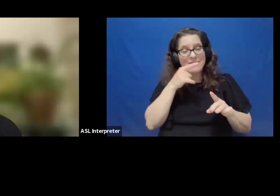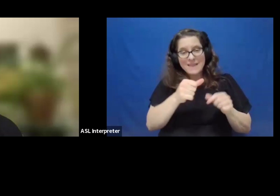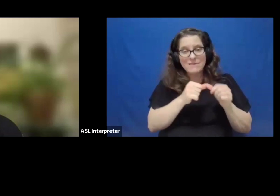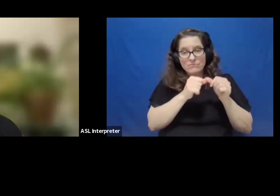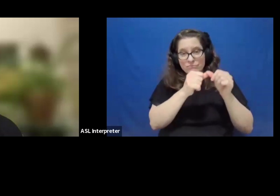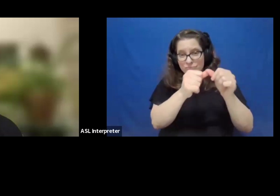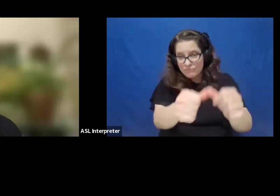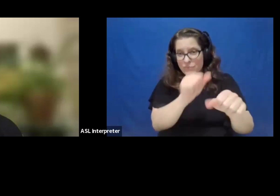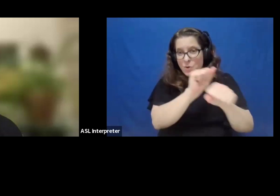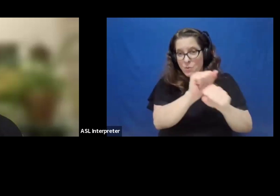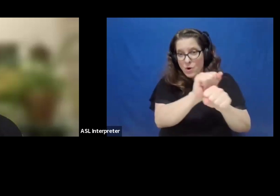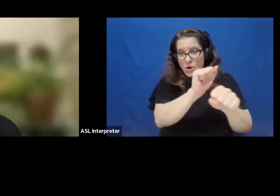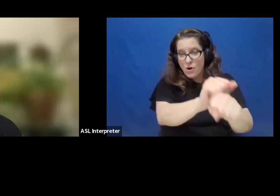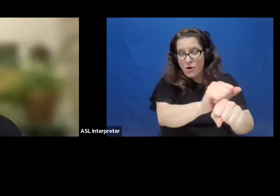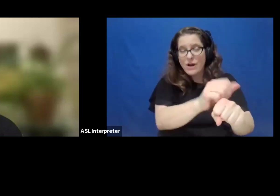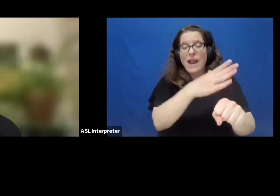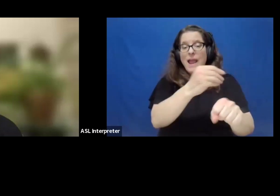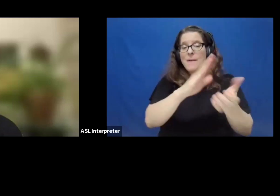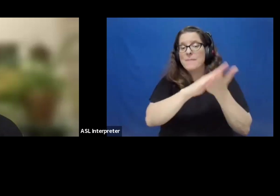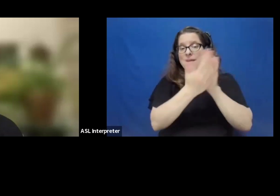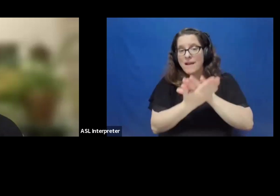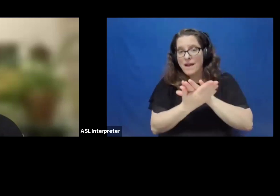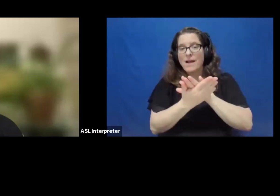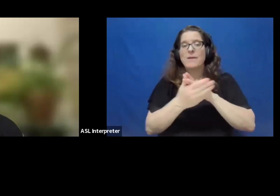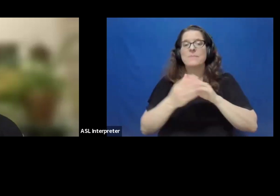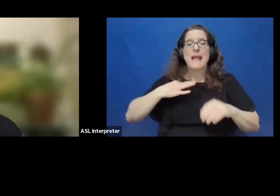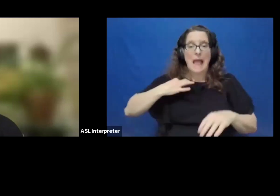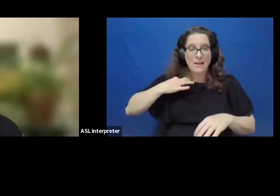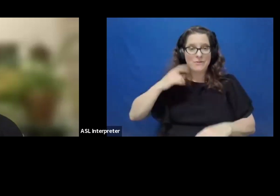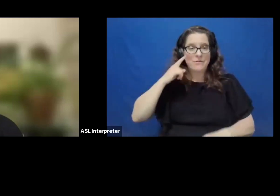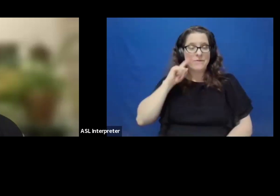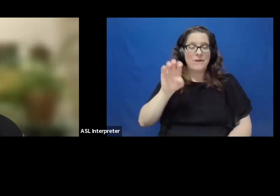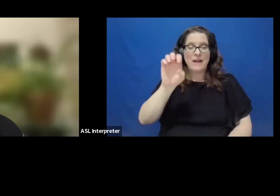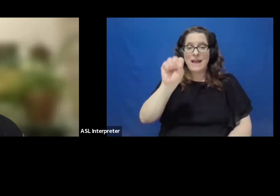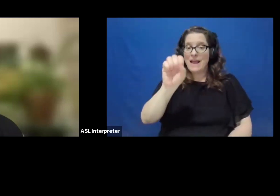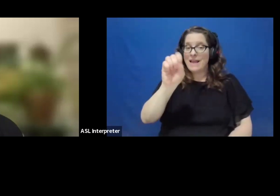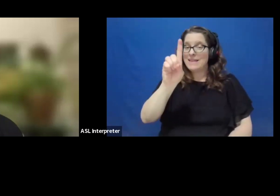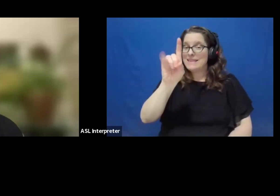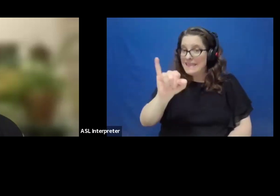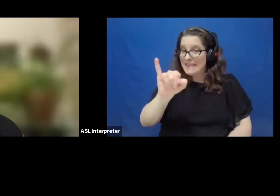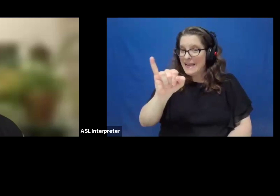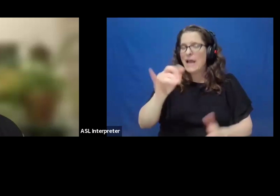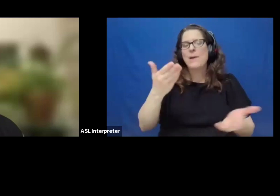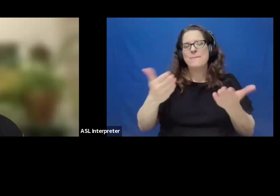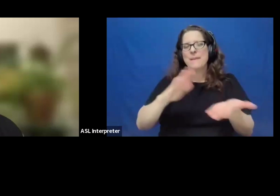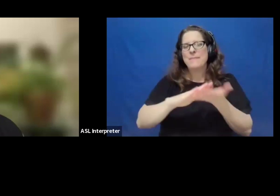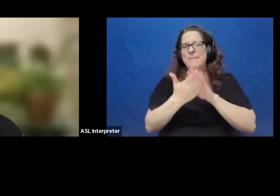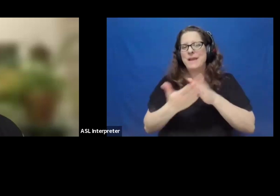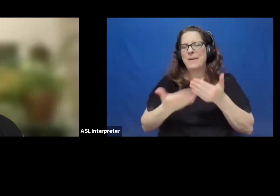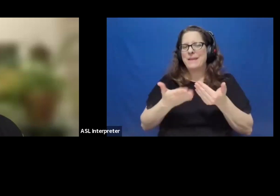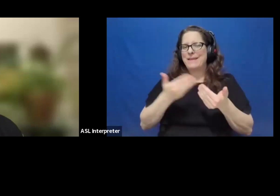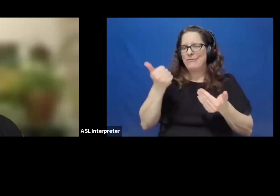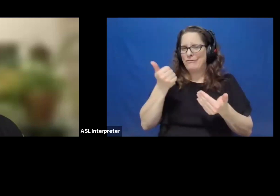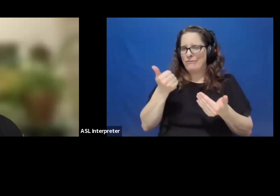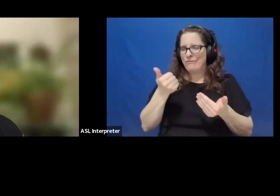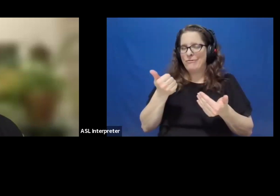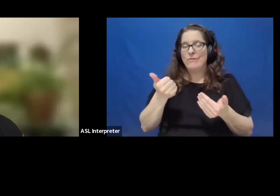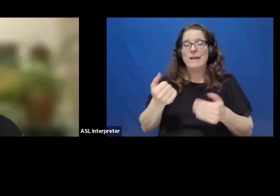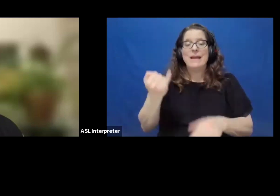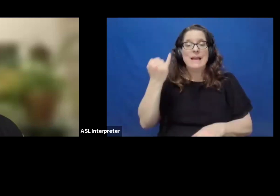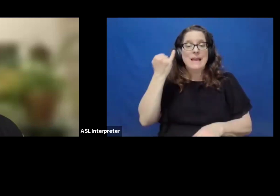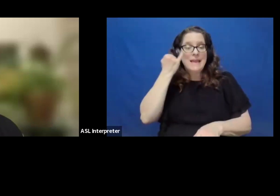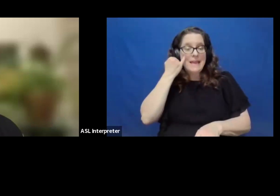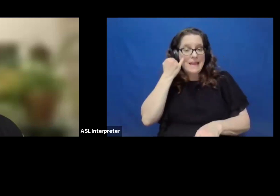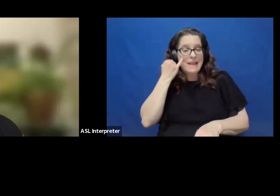eligible for SSDI, then things may get a lot easier for you. Then, as long as his work is